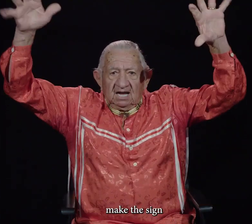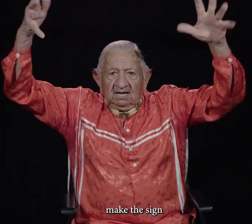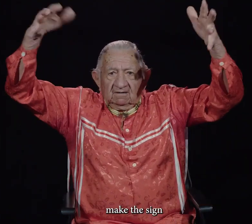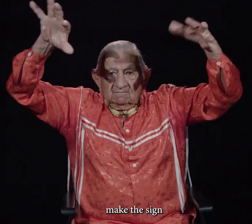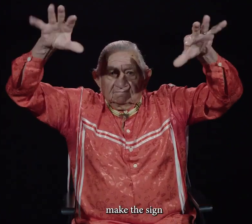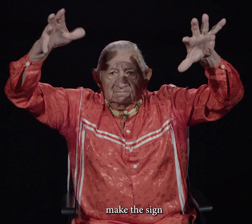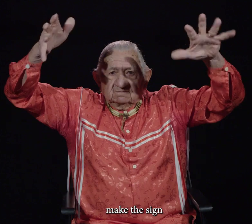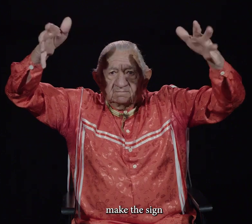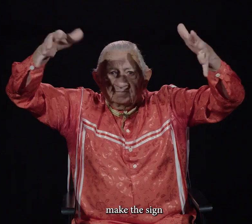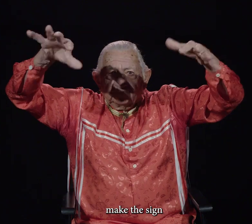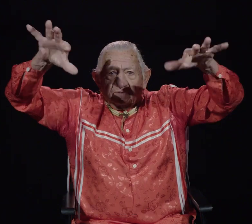sign